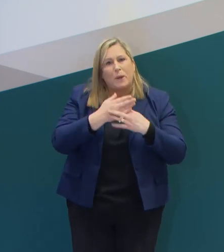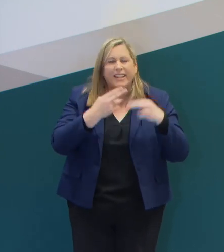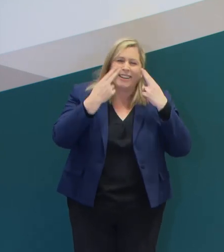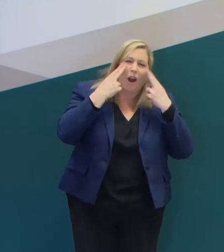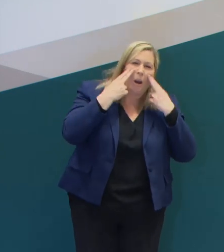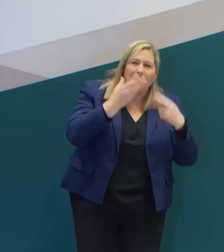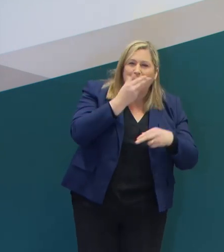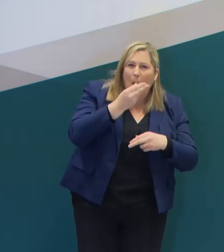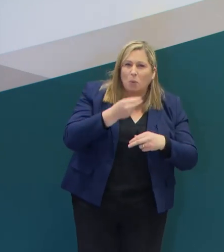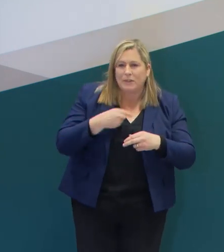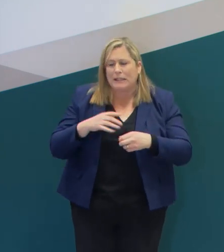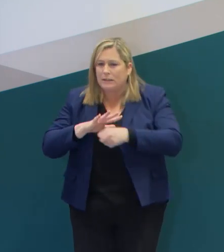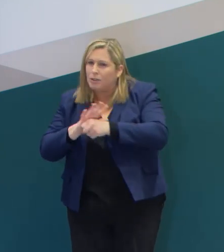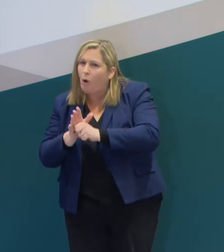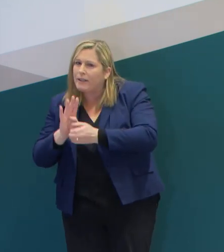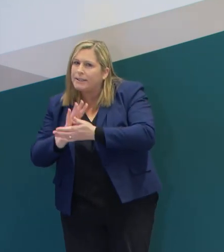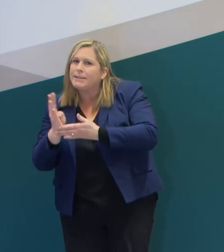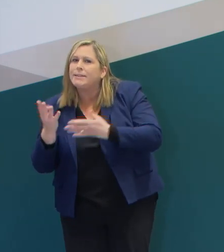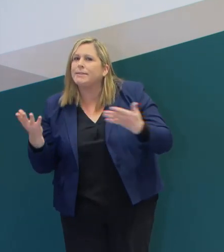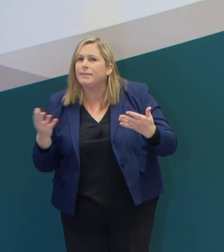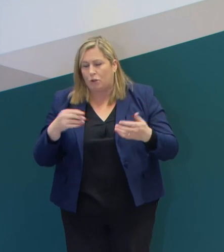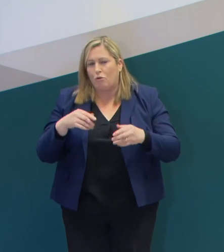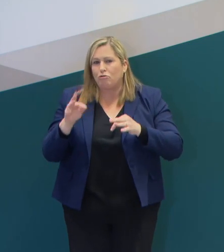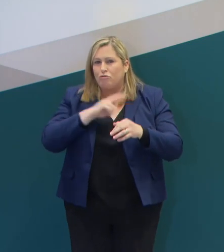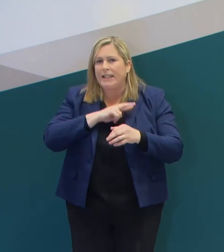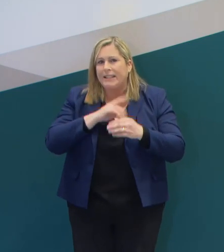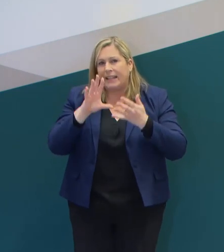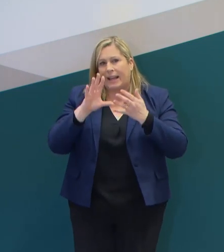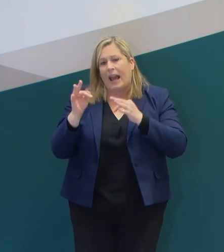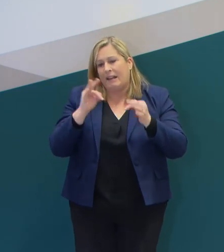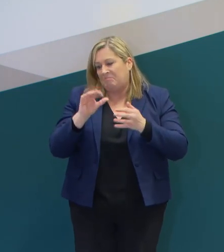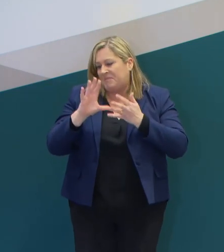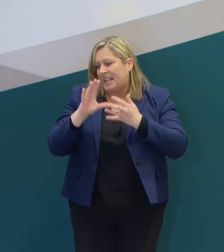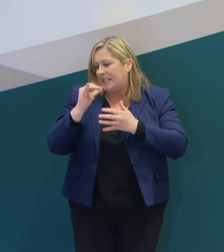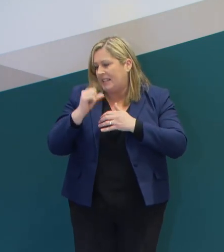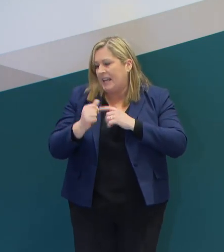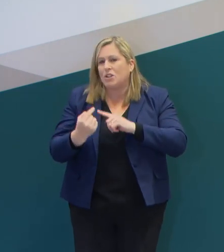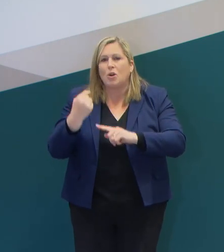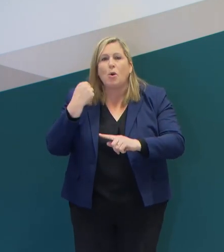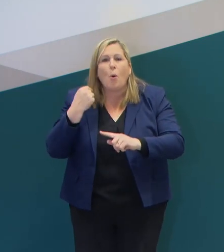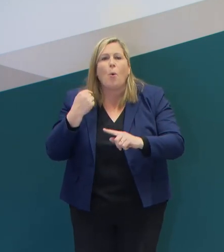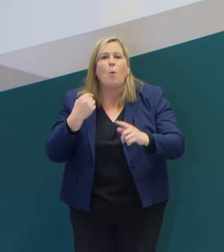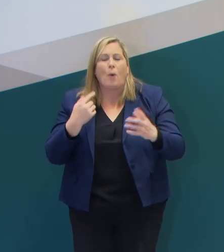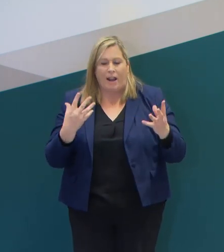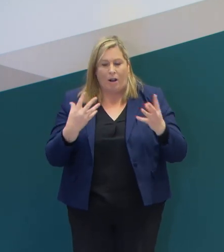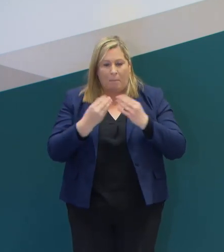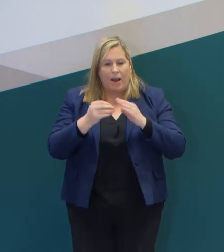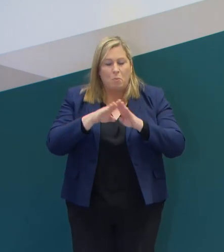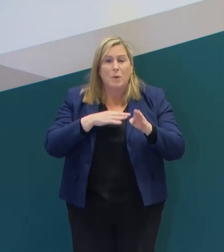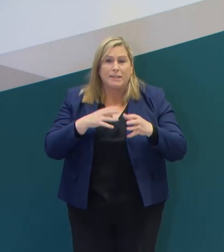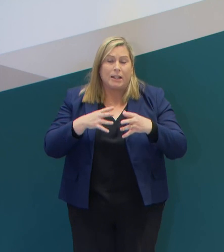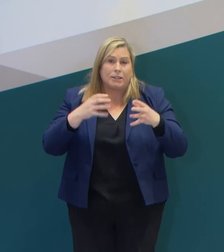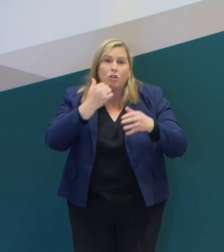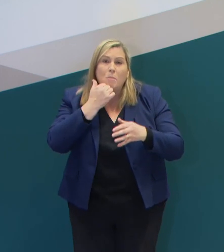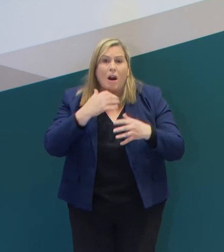the last 10 days or so since we did that, combined with the extent of concern there is in the population, led